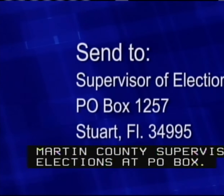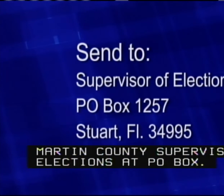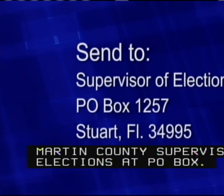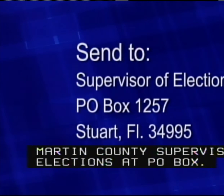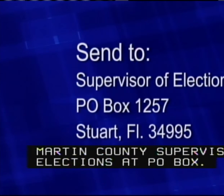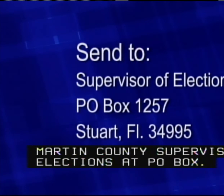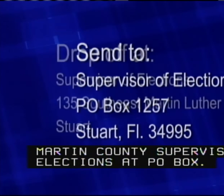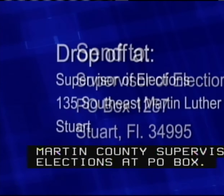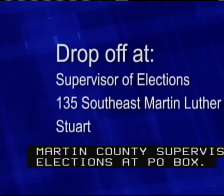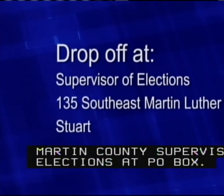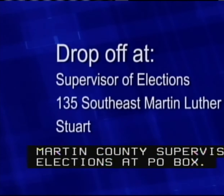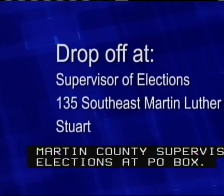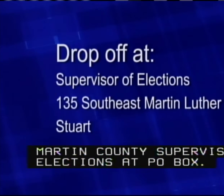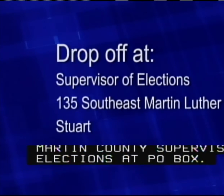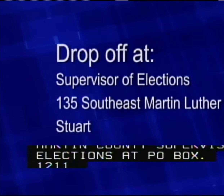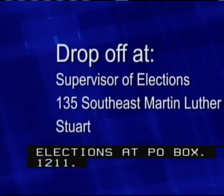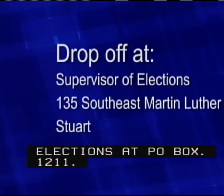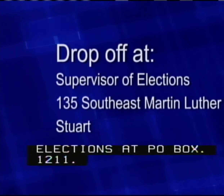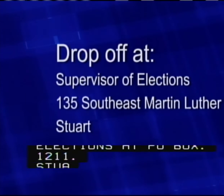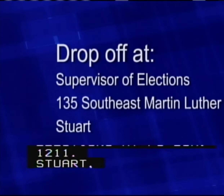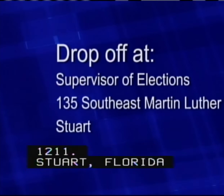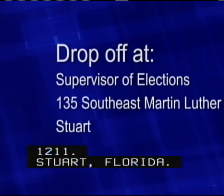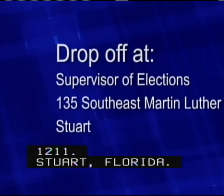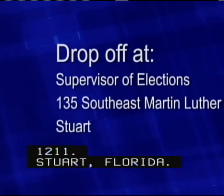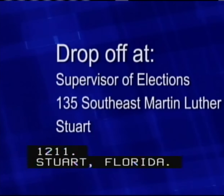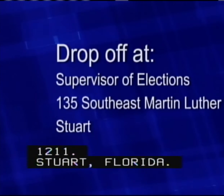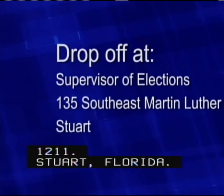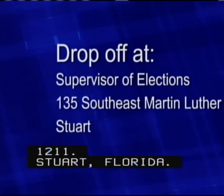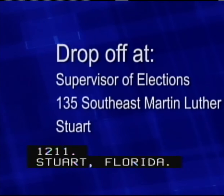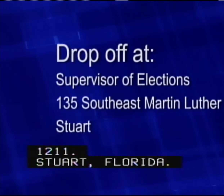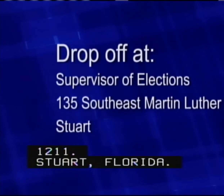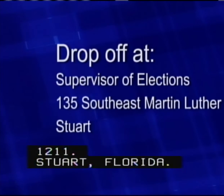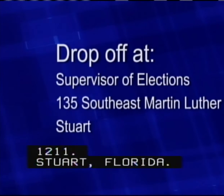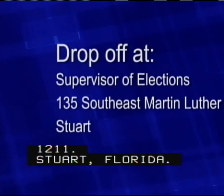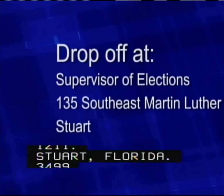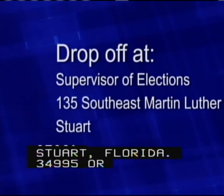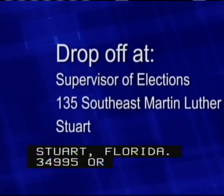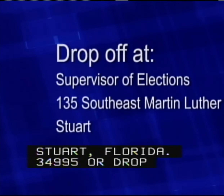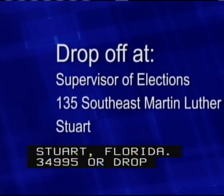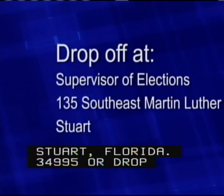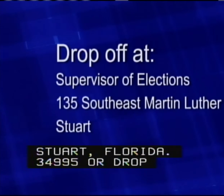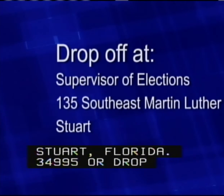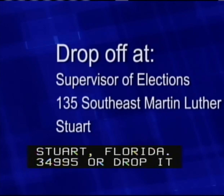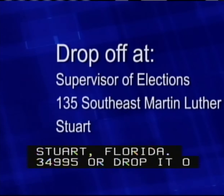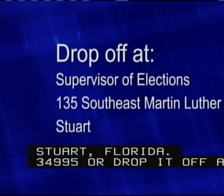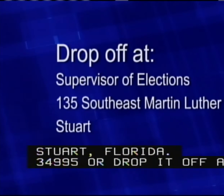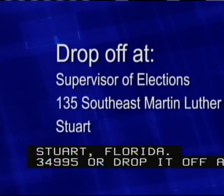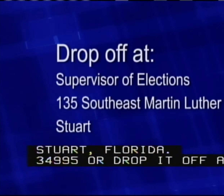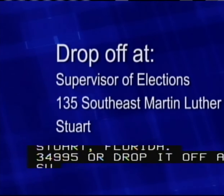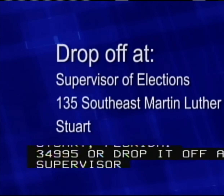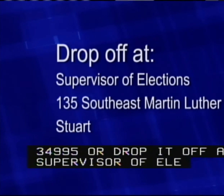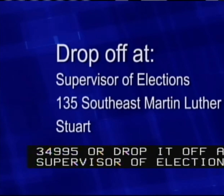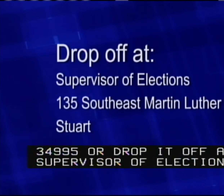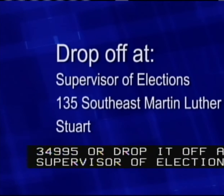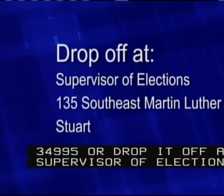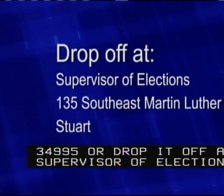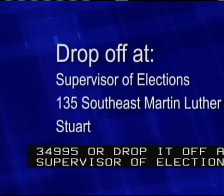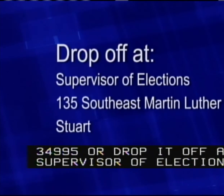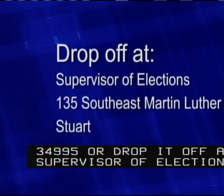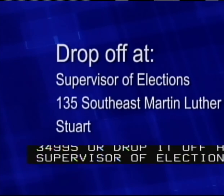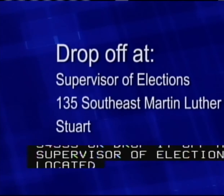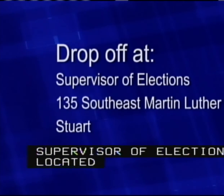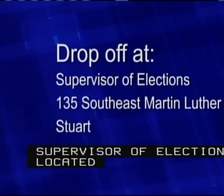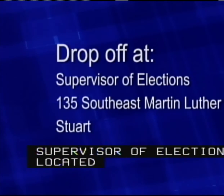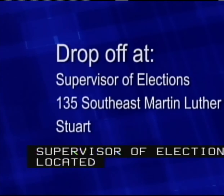34995, or drop it off at the Supervisor of Elections office, located at 135 Southeast